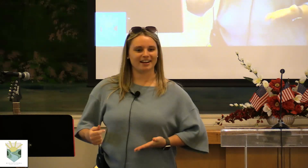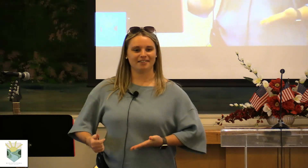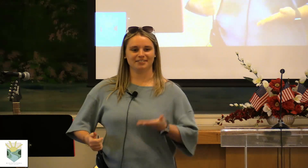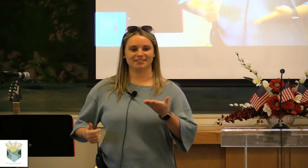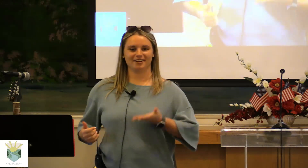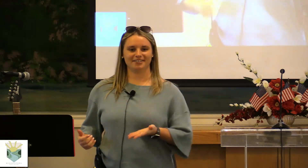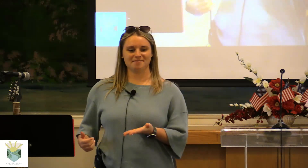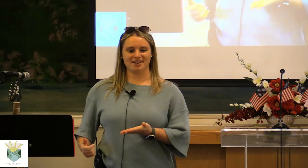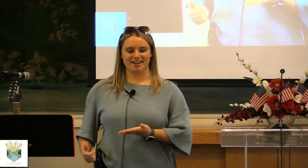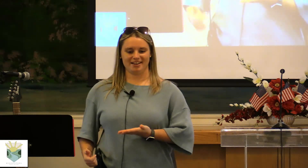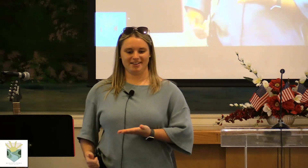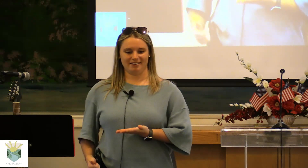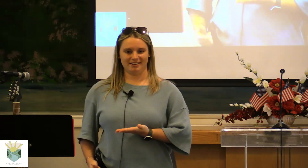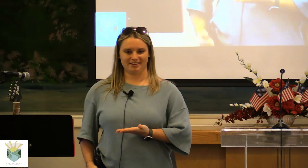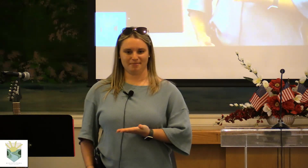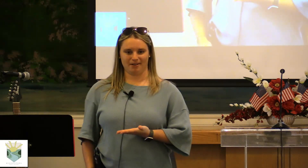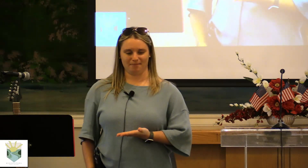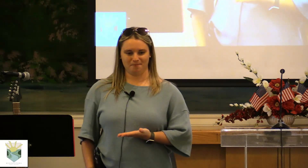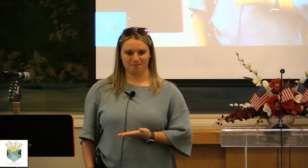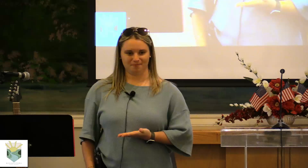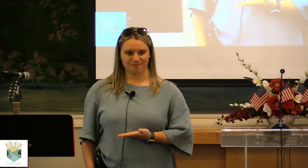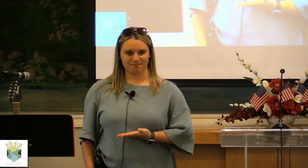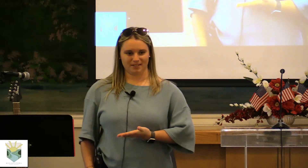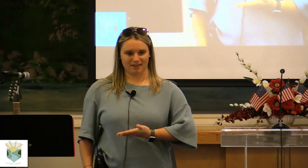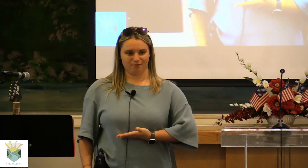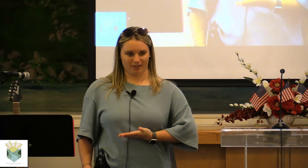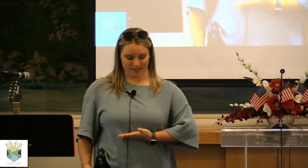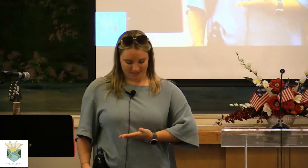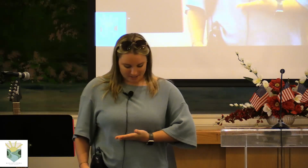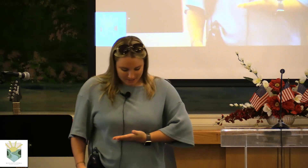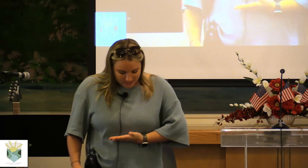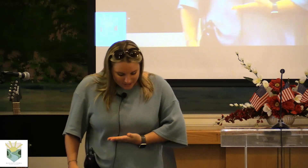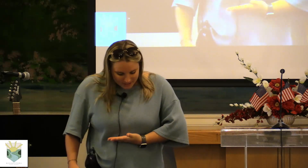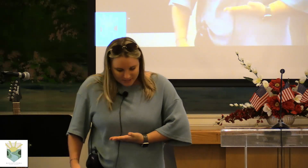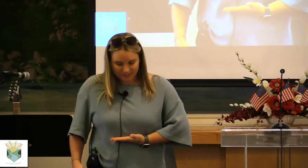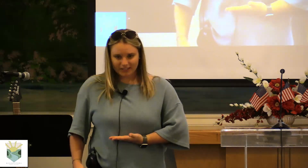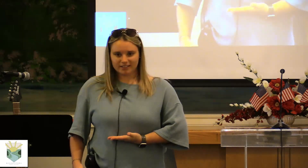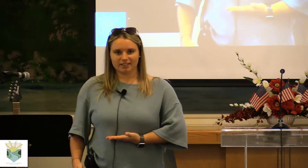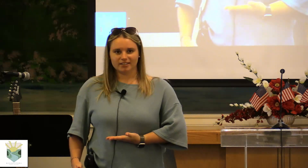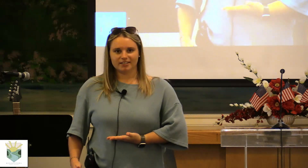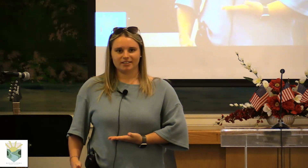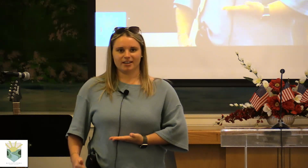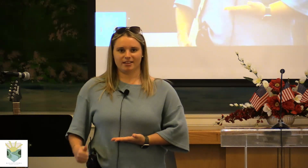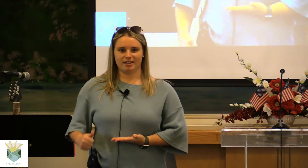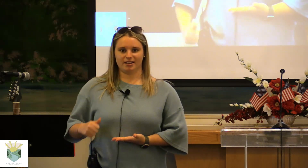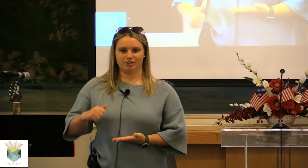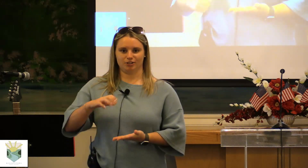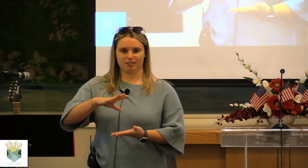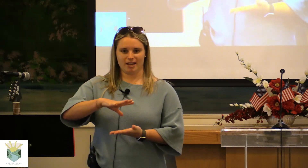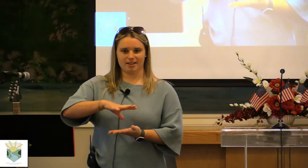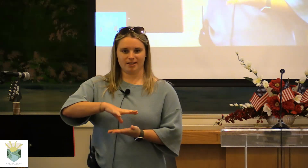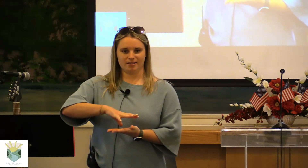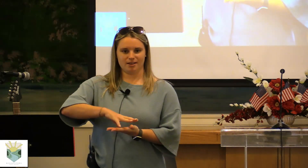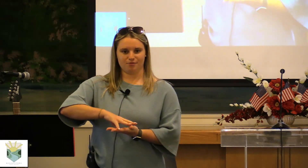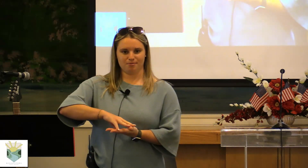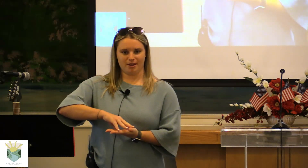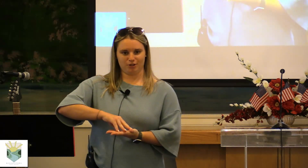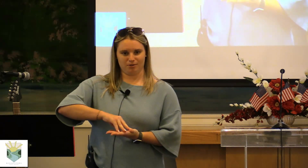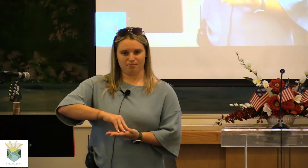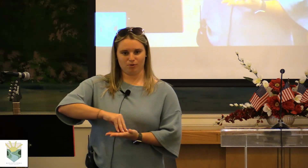your non-dominant hand down here at the bottom, kind of like right here. And then you're taking the information, pulling